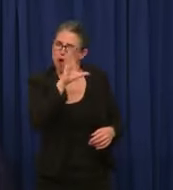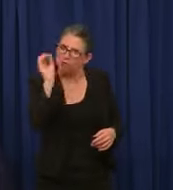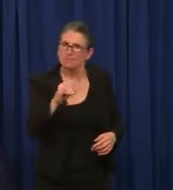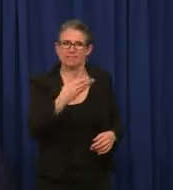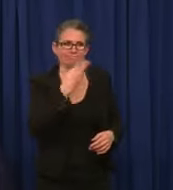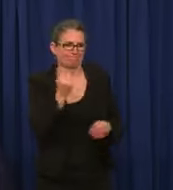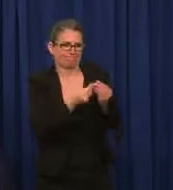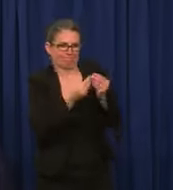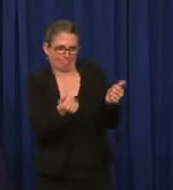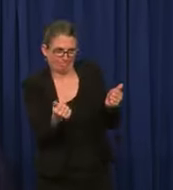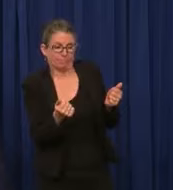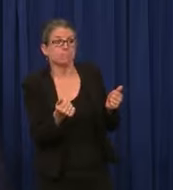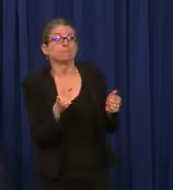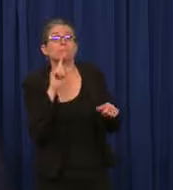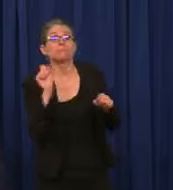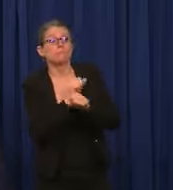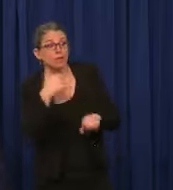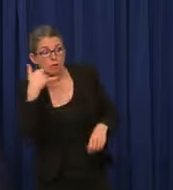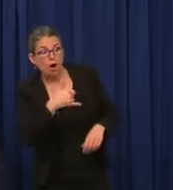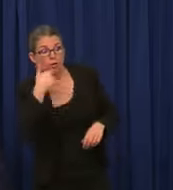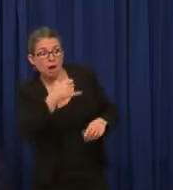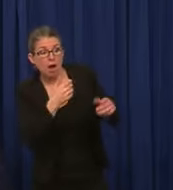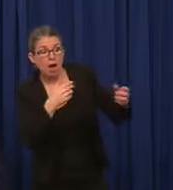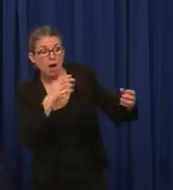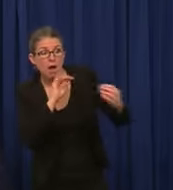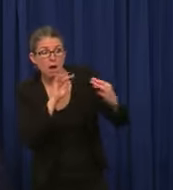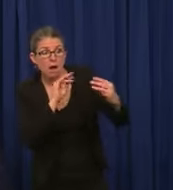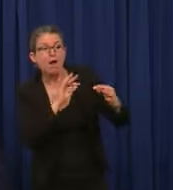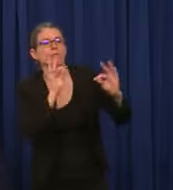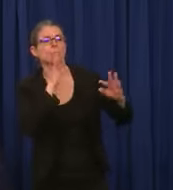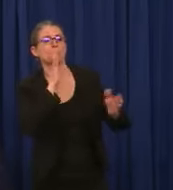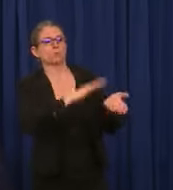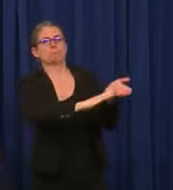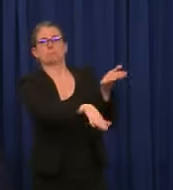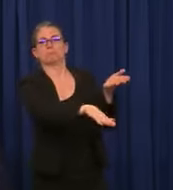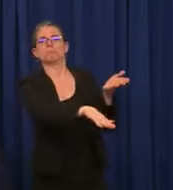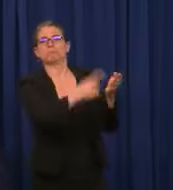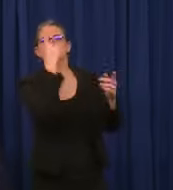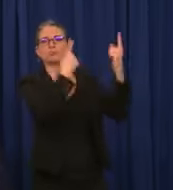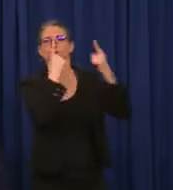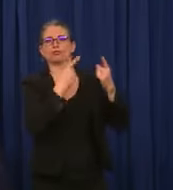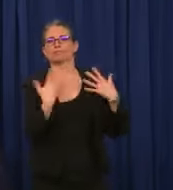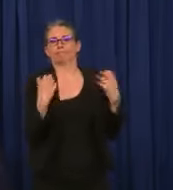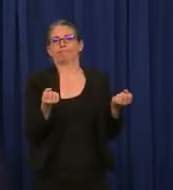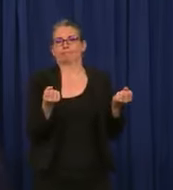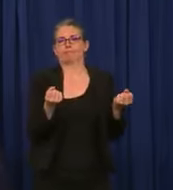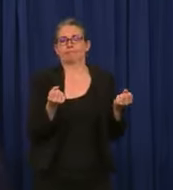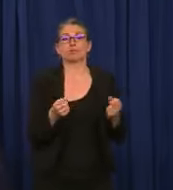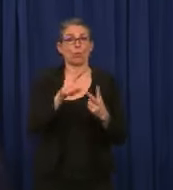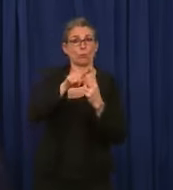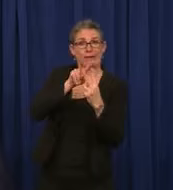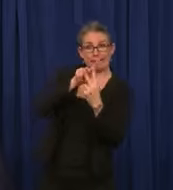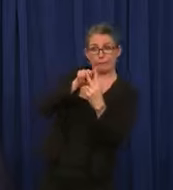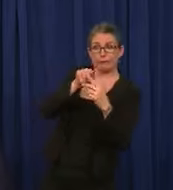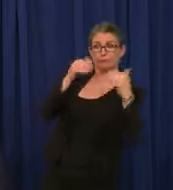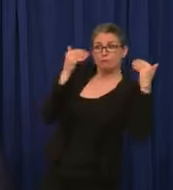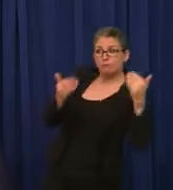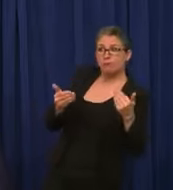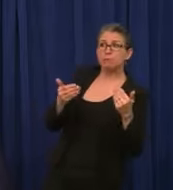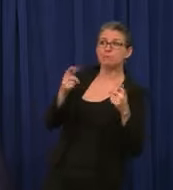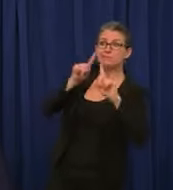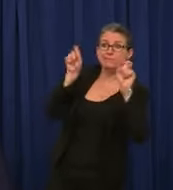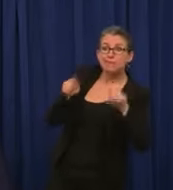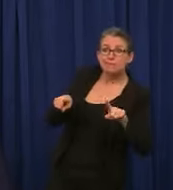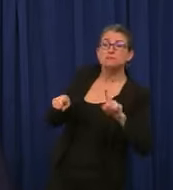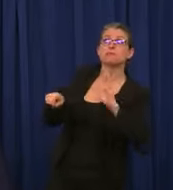to their normal life. So there's two ways, symptomatic recovery or lab testing recovery. And right now, most states are finding